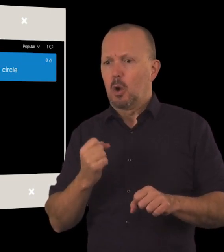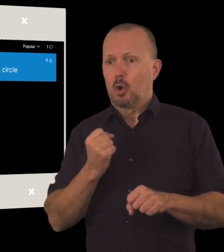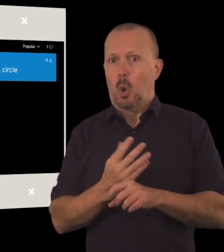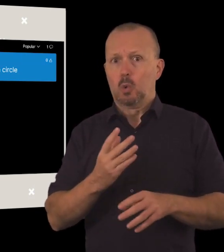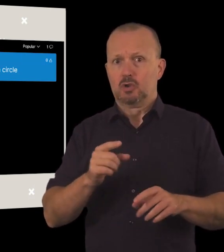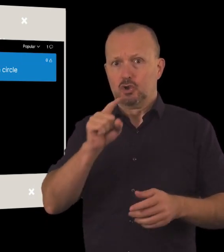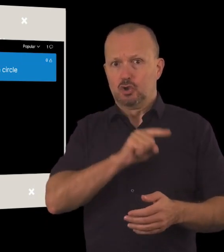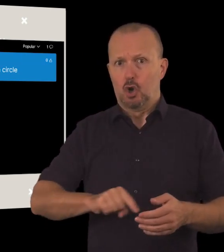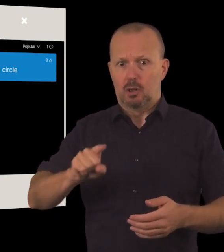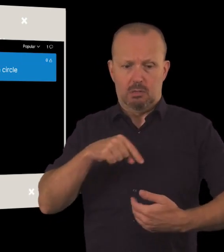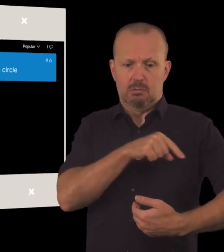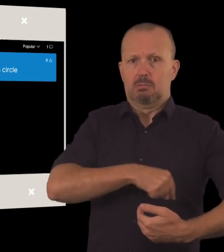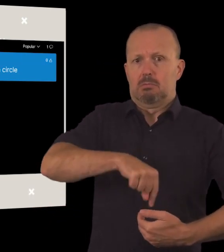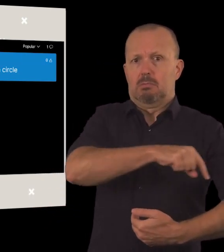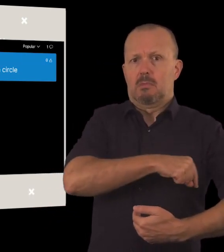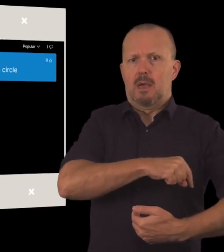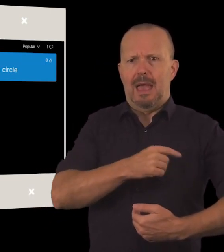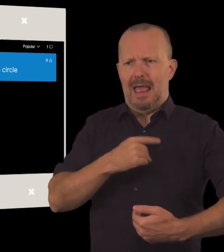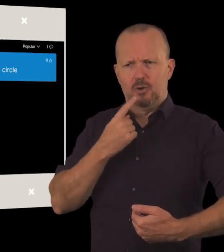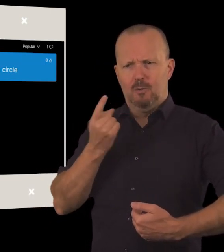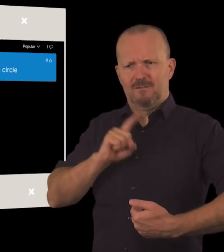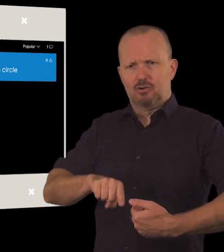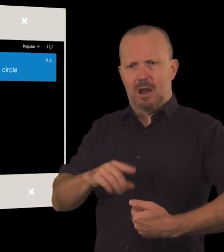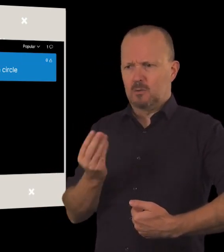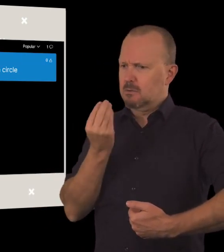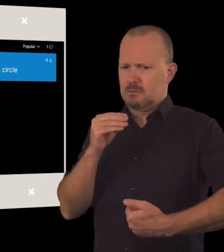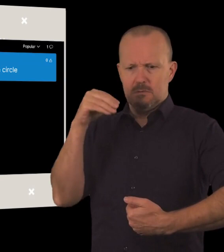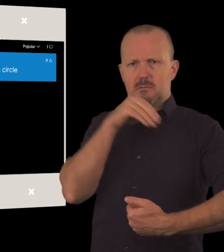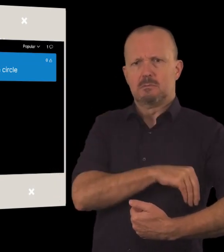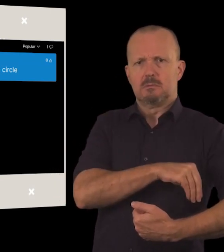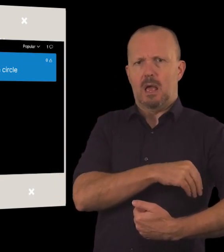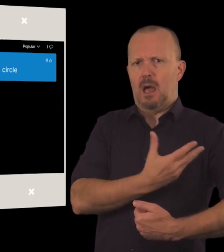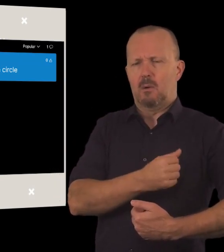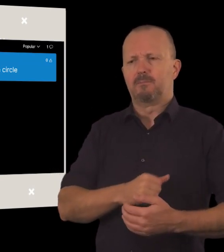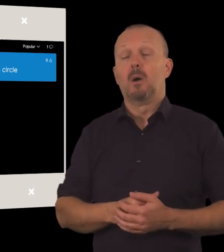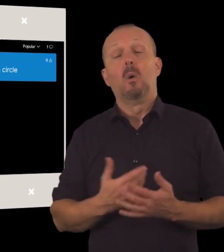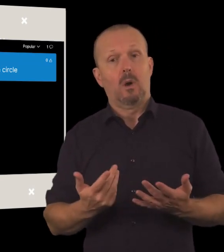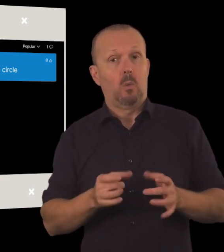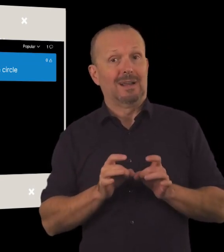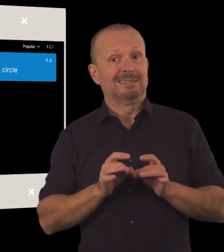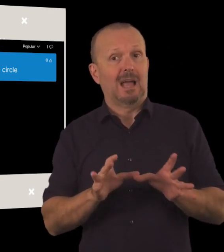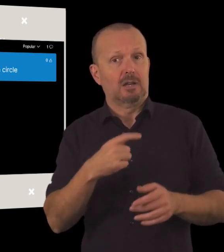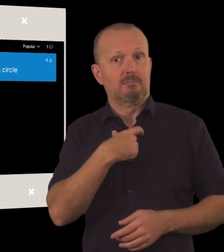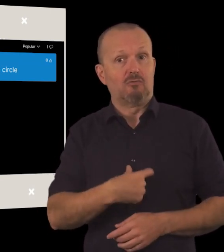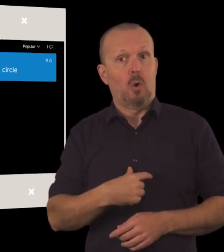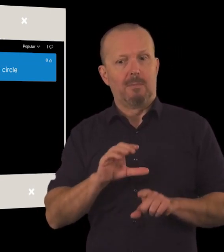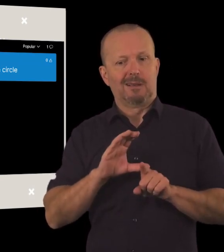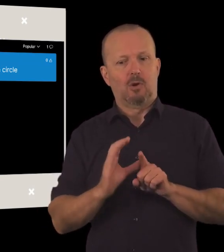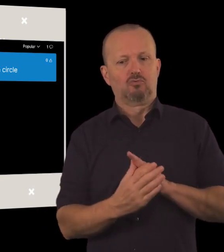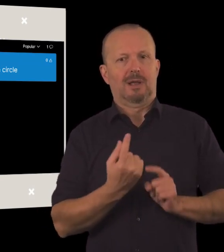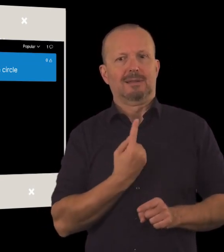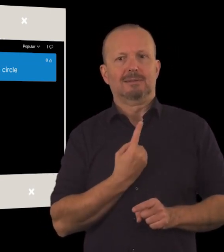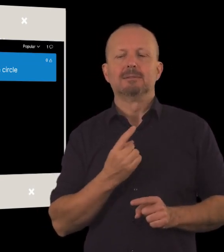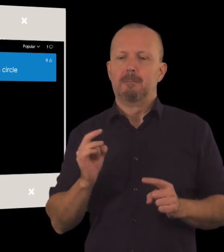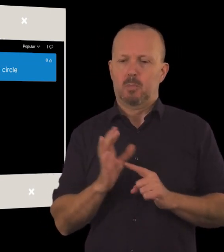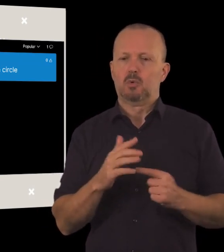kind of knew when I started this role that my cultural identity is very important to me. So I remind myself